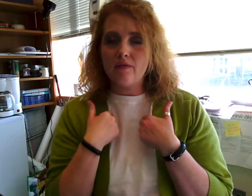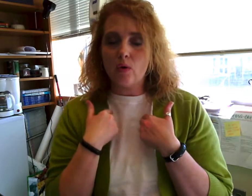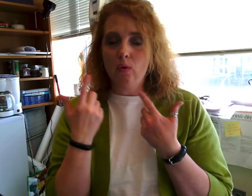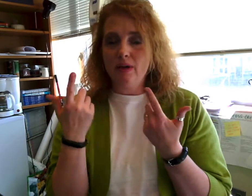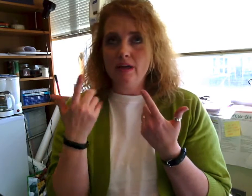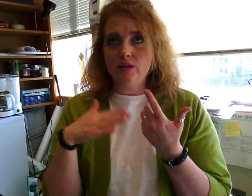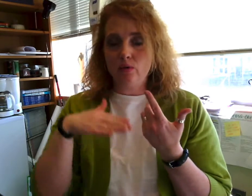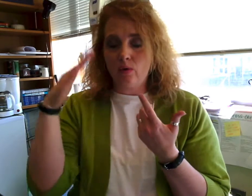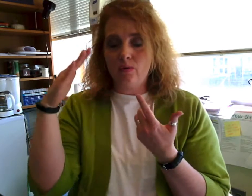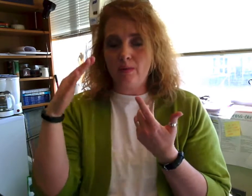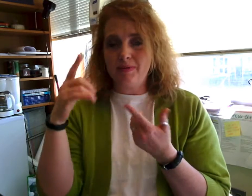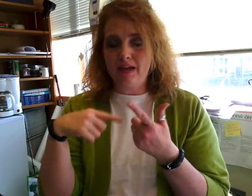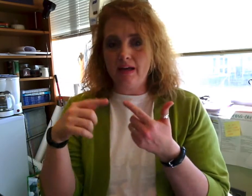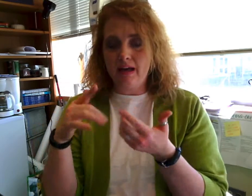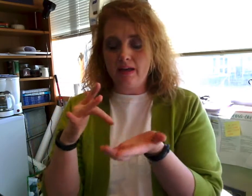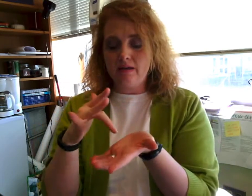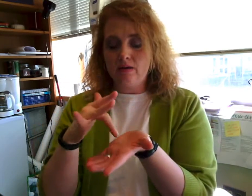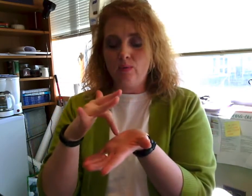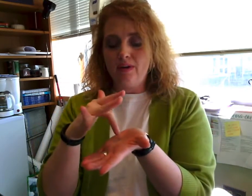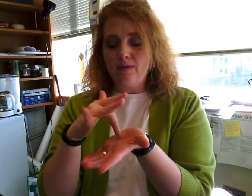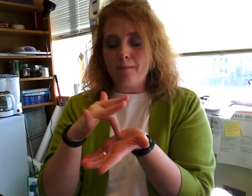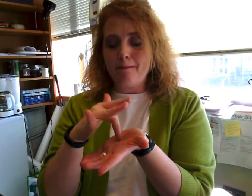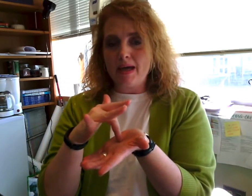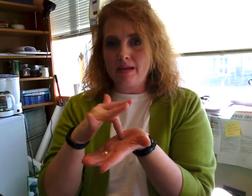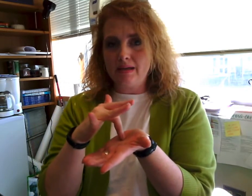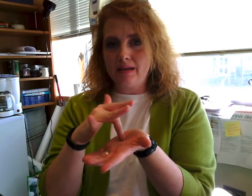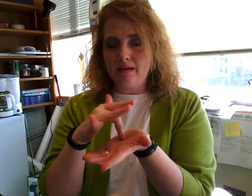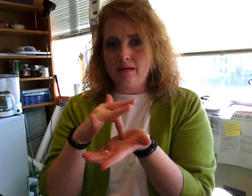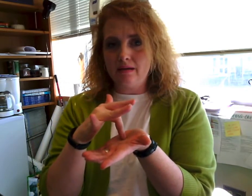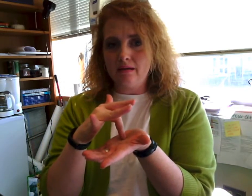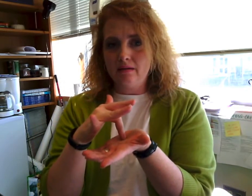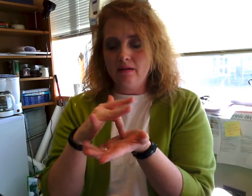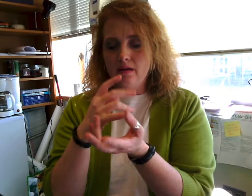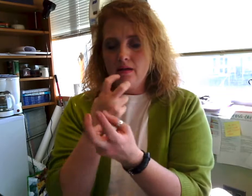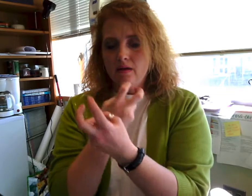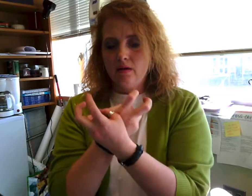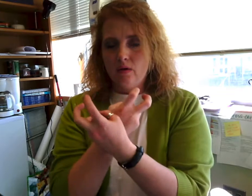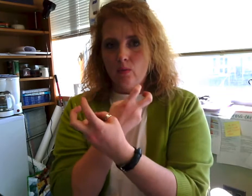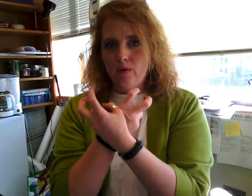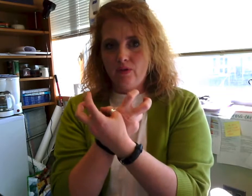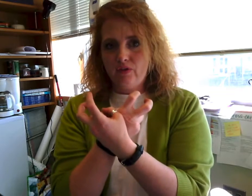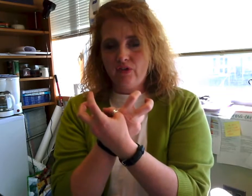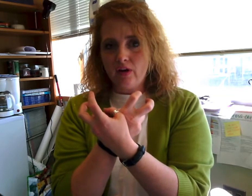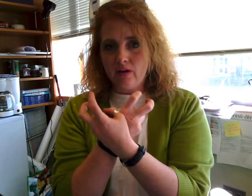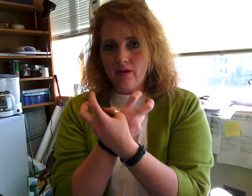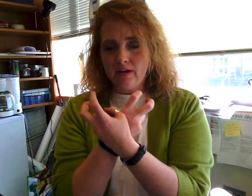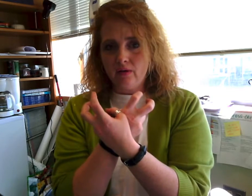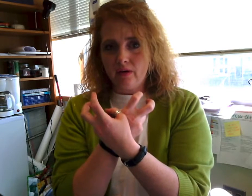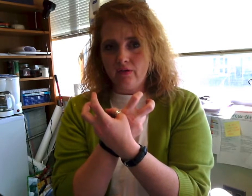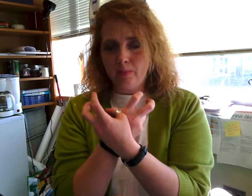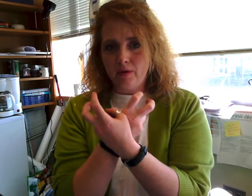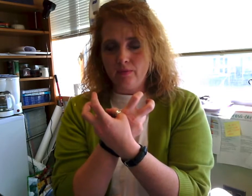I've always grown up signing it with medicine, with skull and